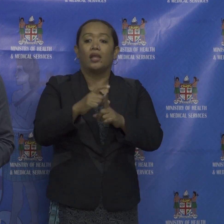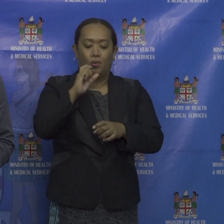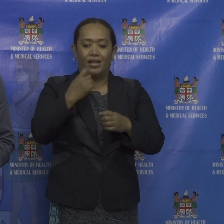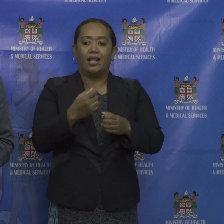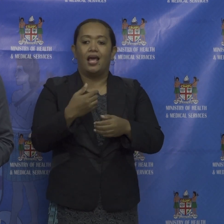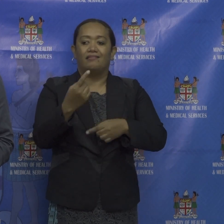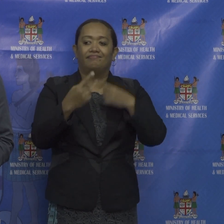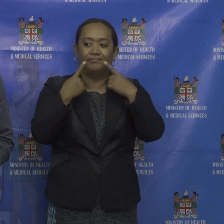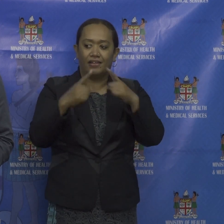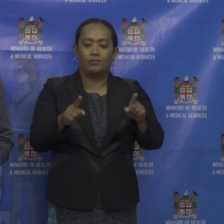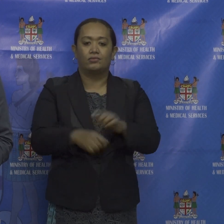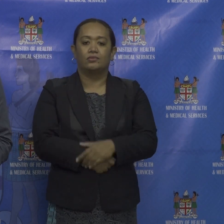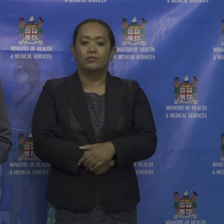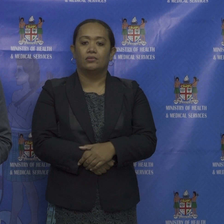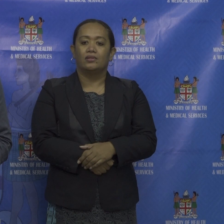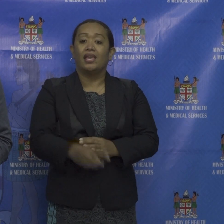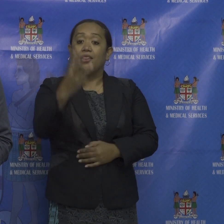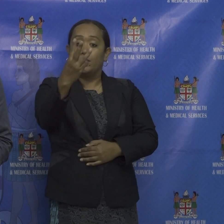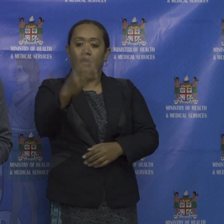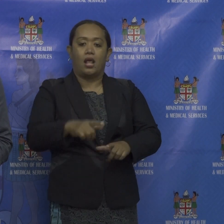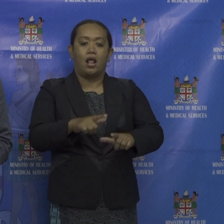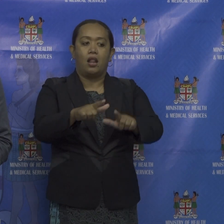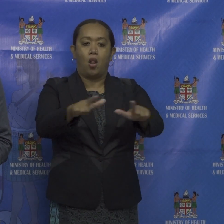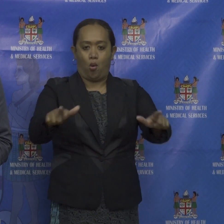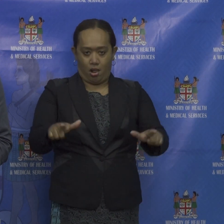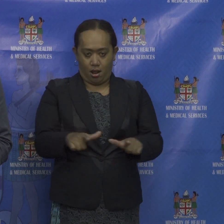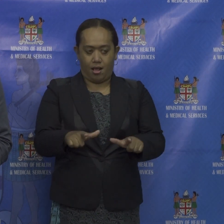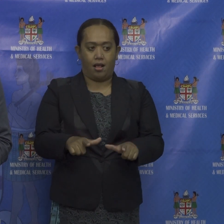later. 3 are local cases.